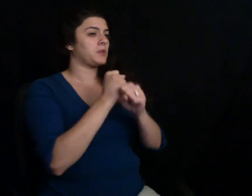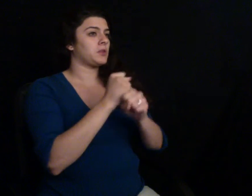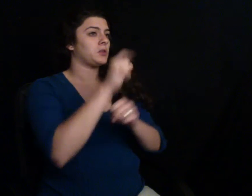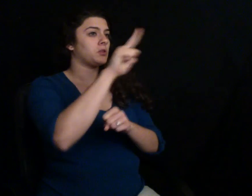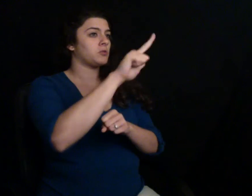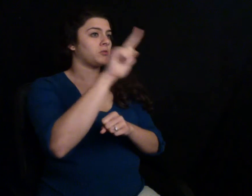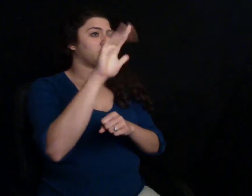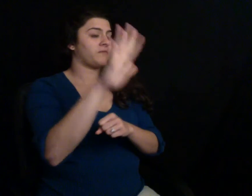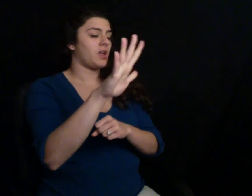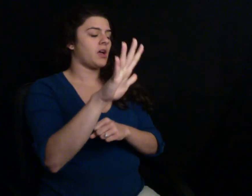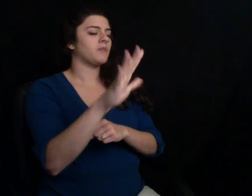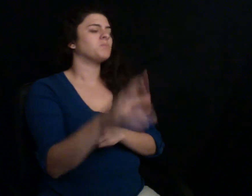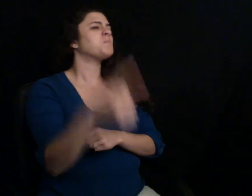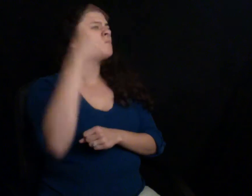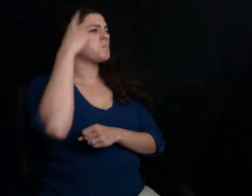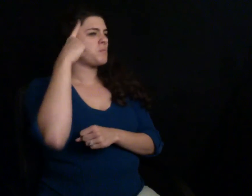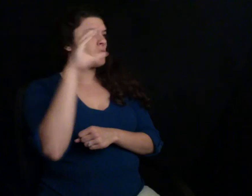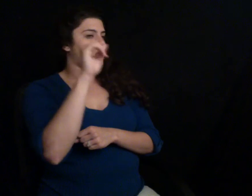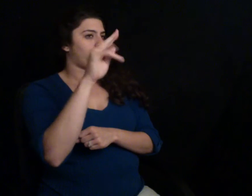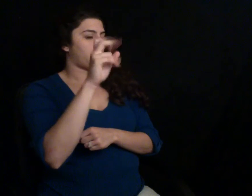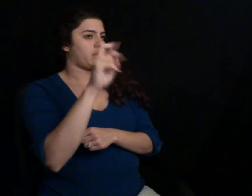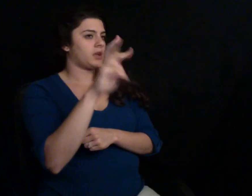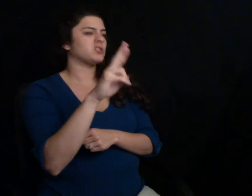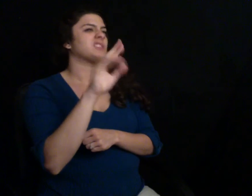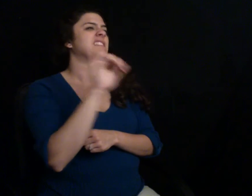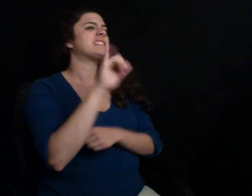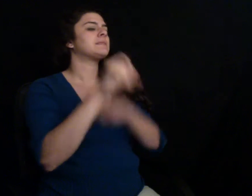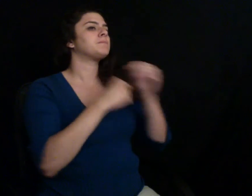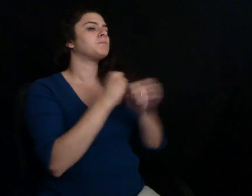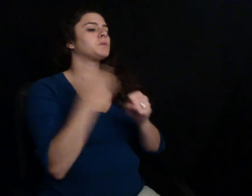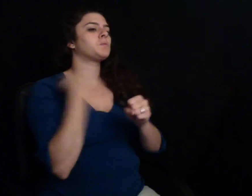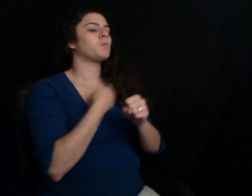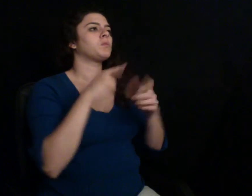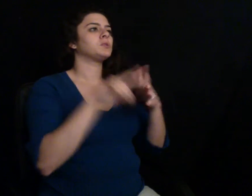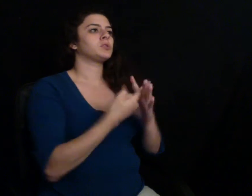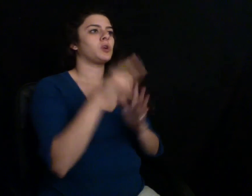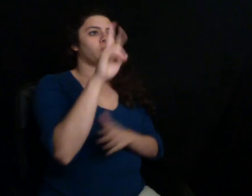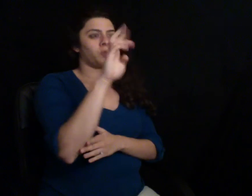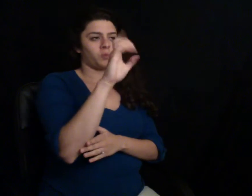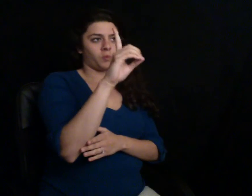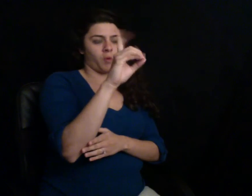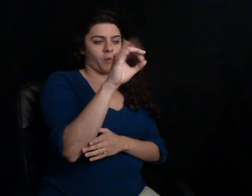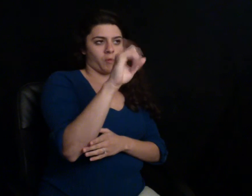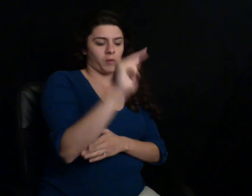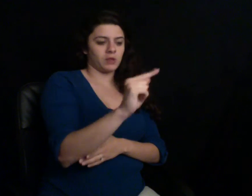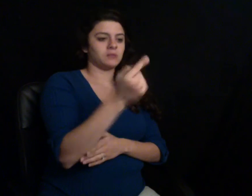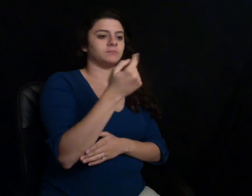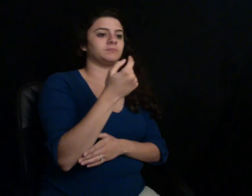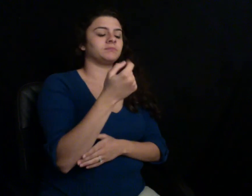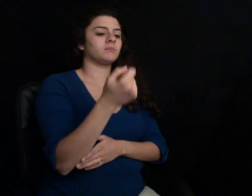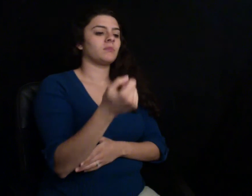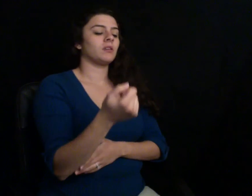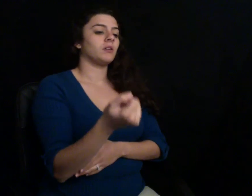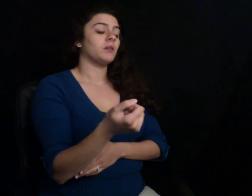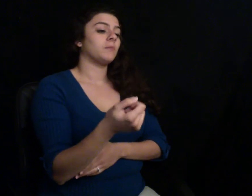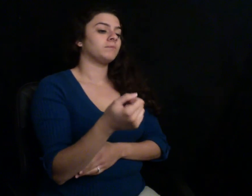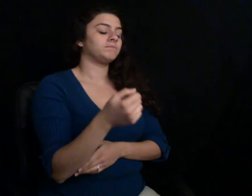the point is, having someone in my life I know who was going through that, who I respected